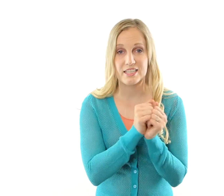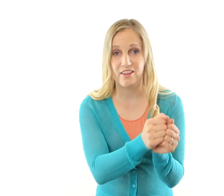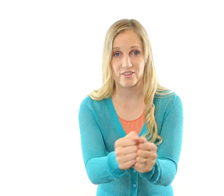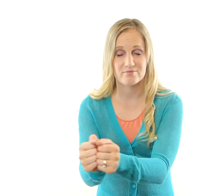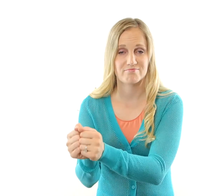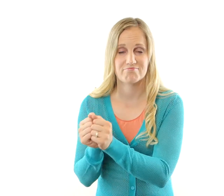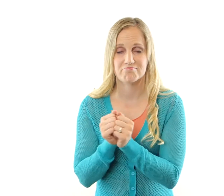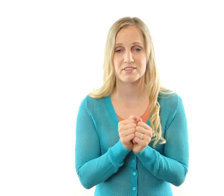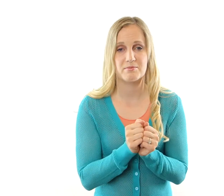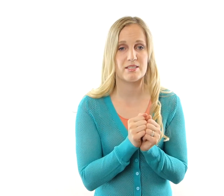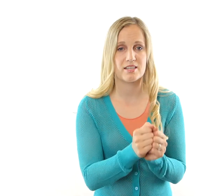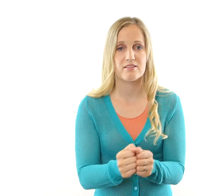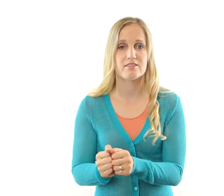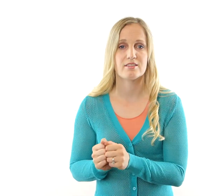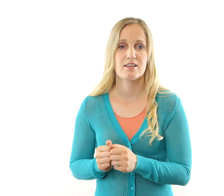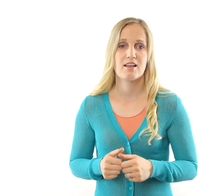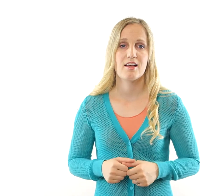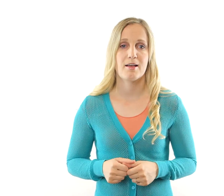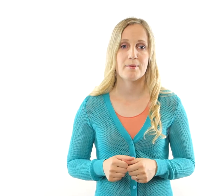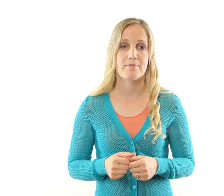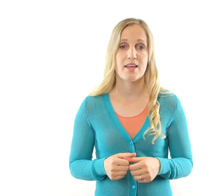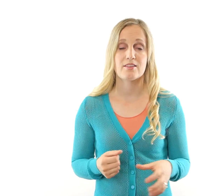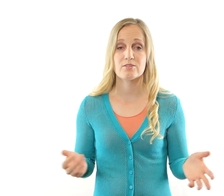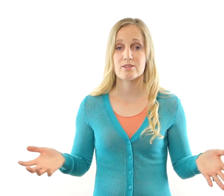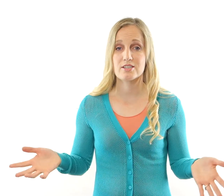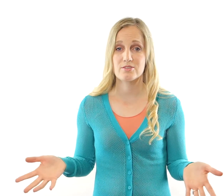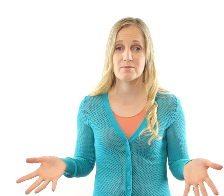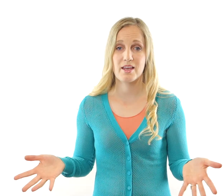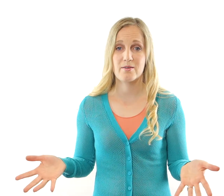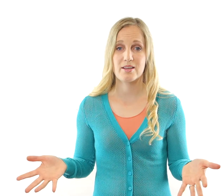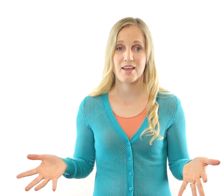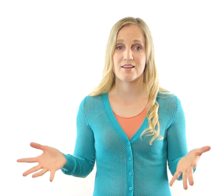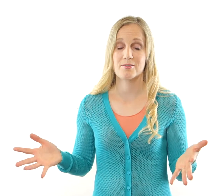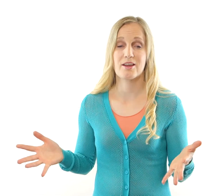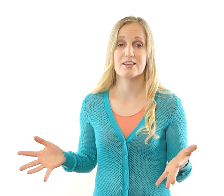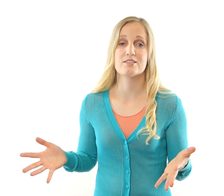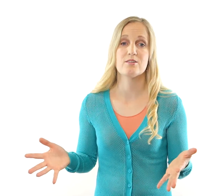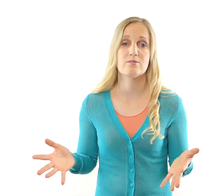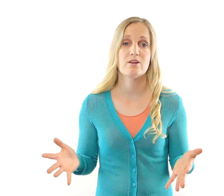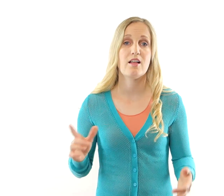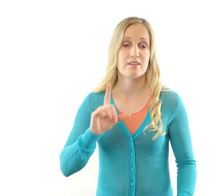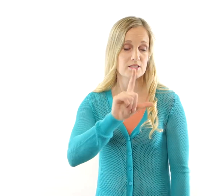together, to be together. And the Lord has shown me how I can. Okay, so this is